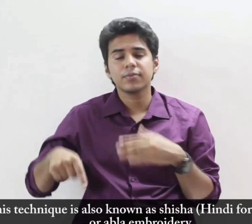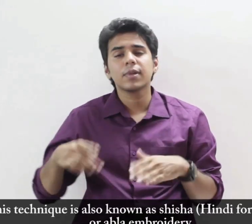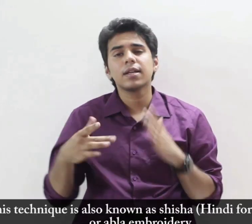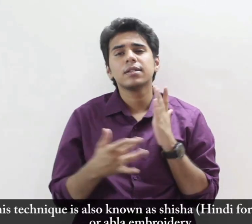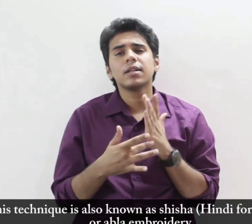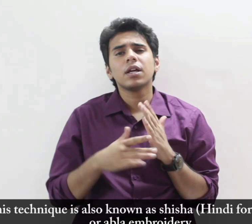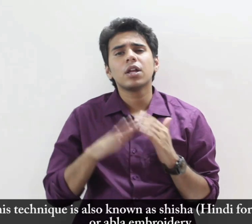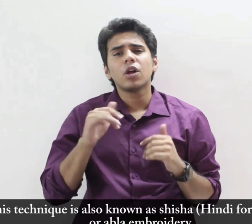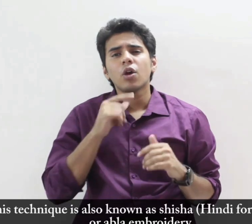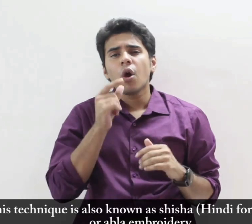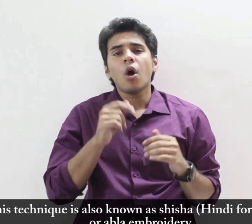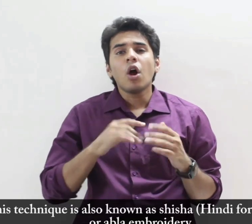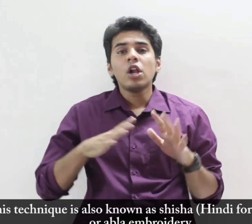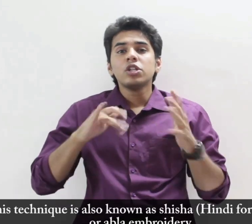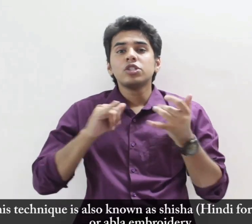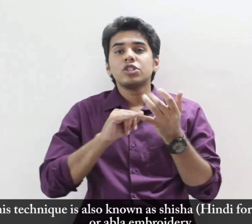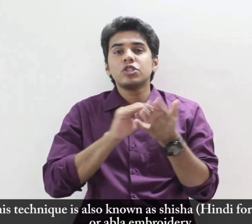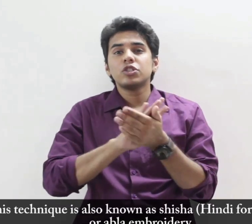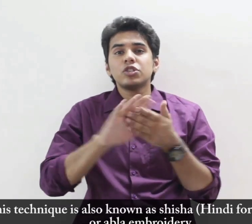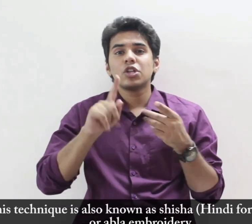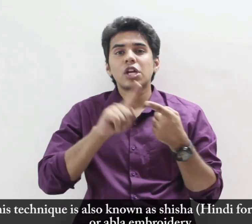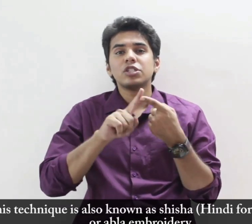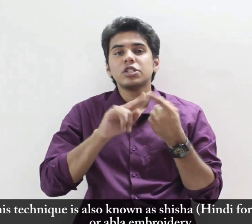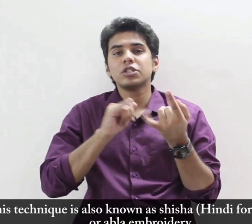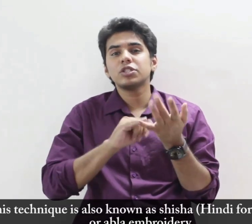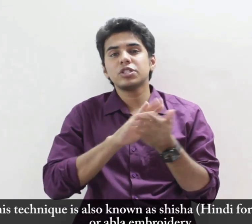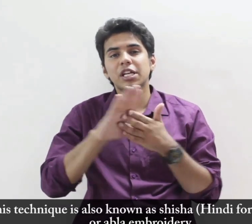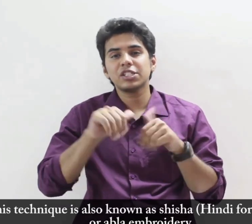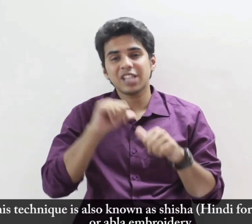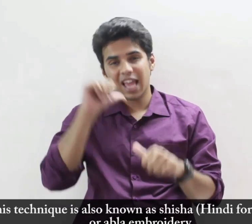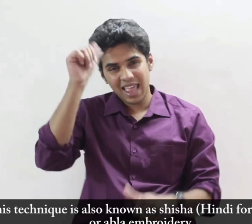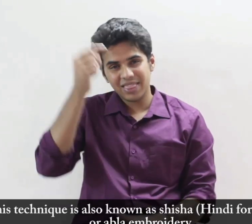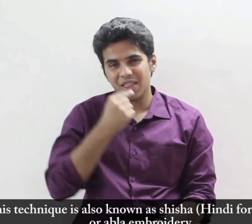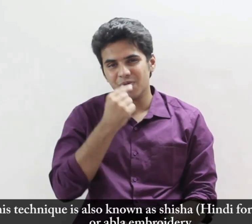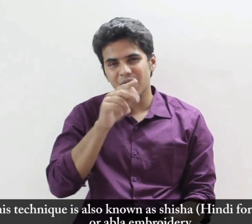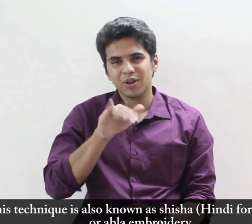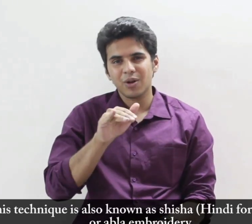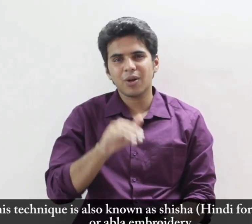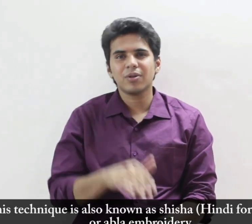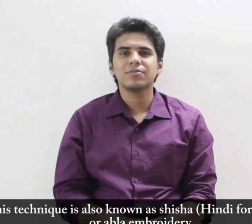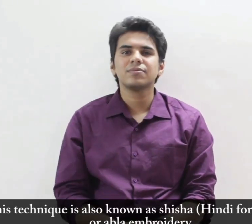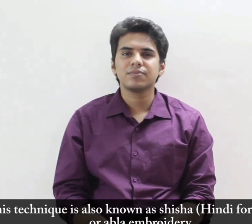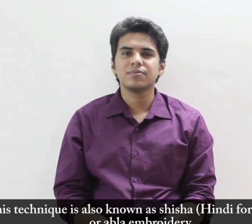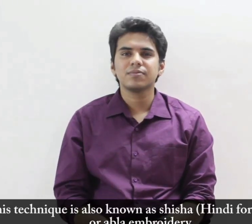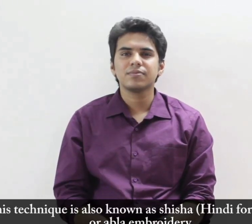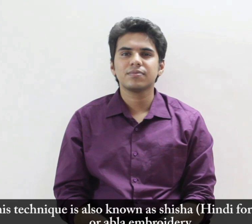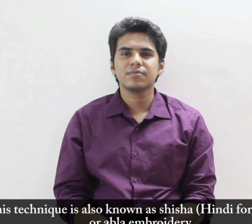This technique is also known as shisha, Hindi for mirror, or abla